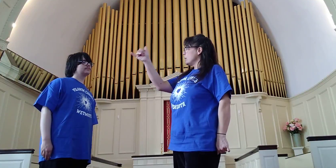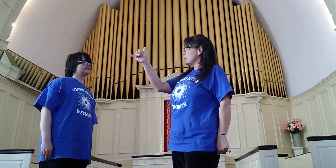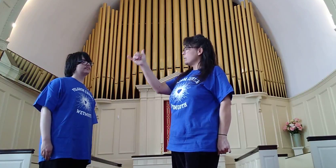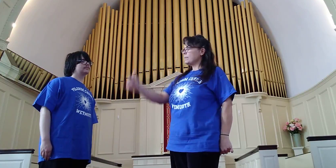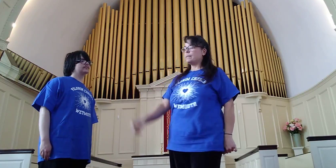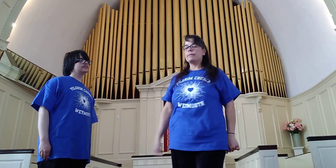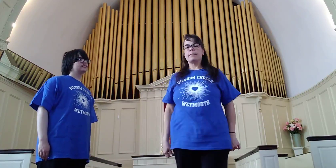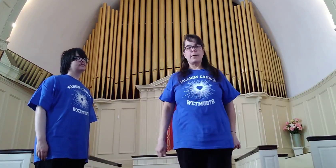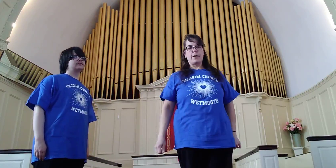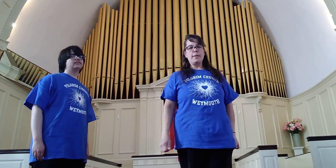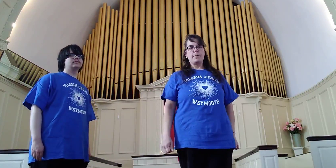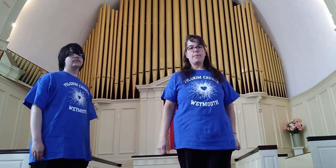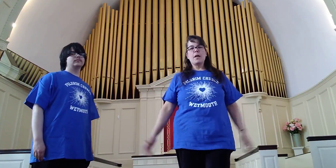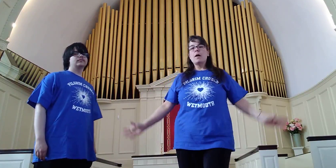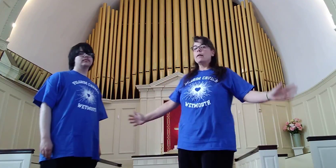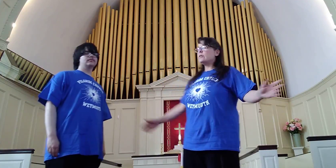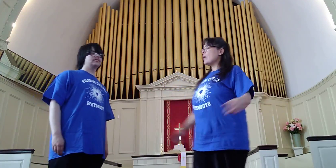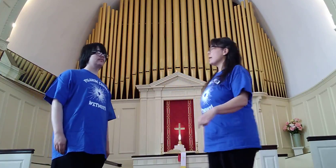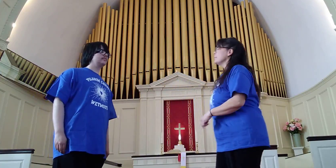with you. All right? Let's try it.